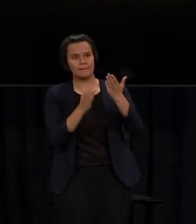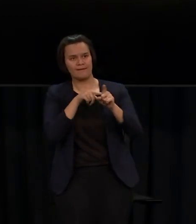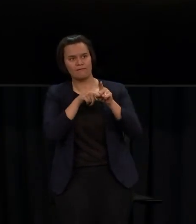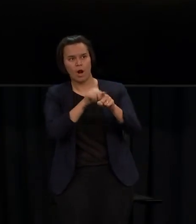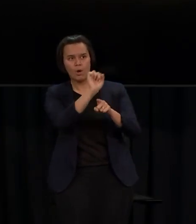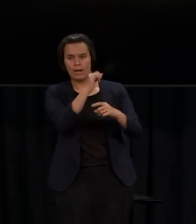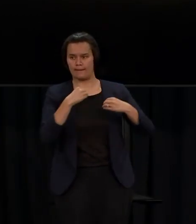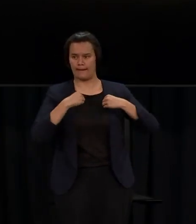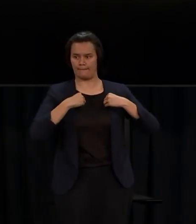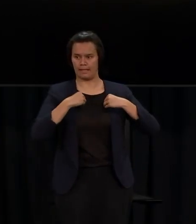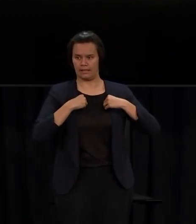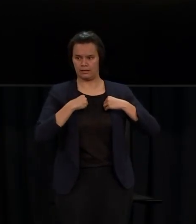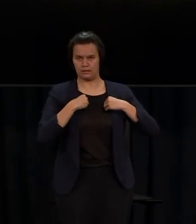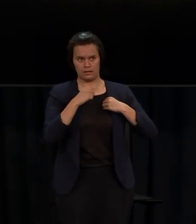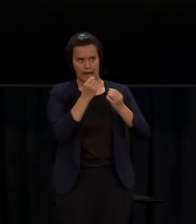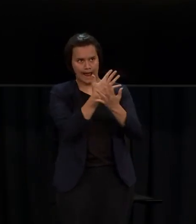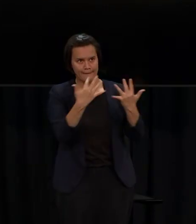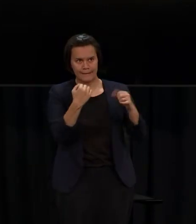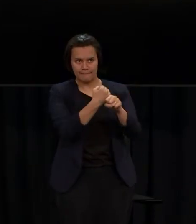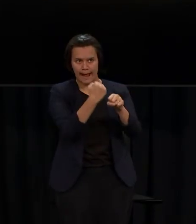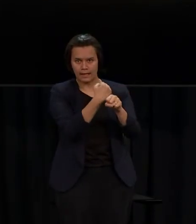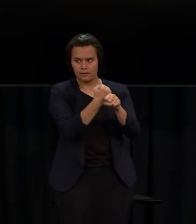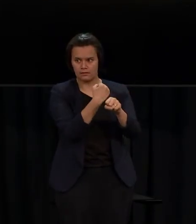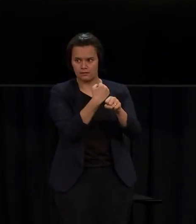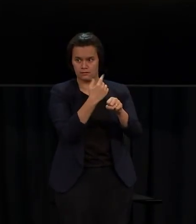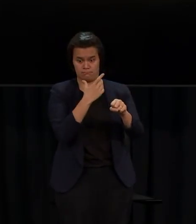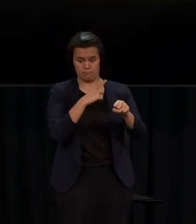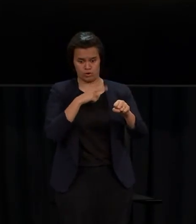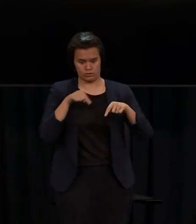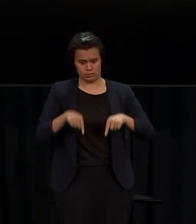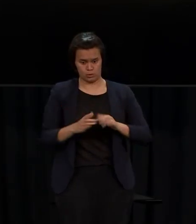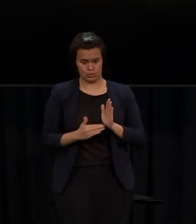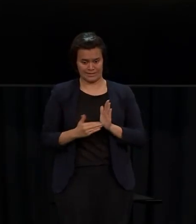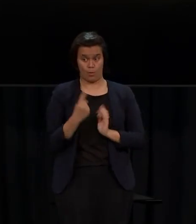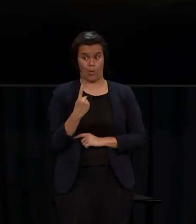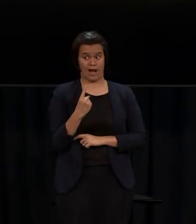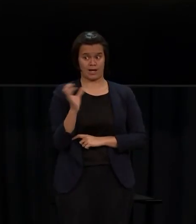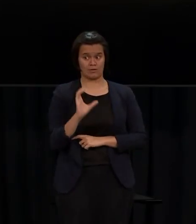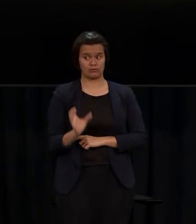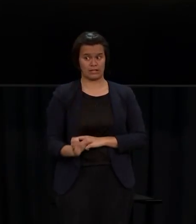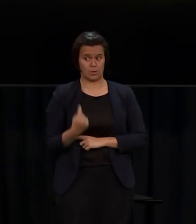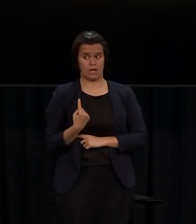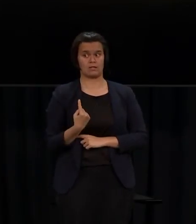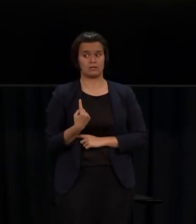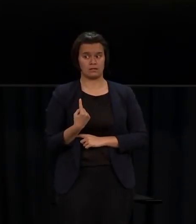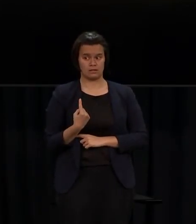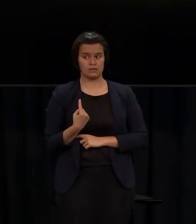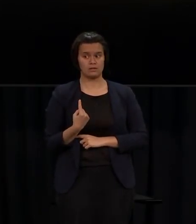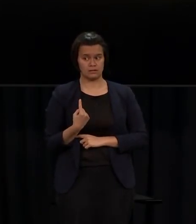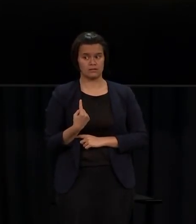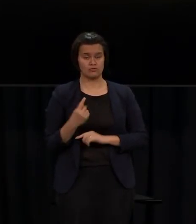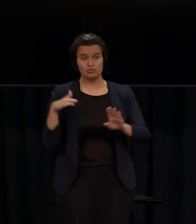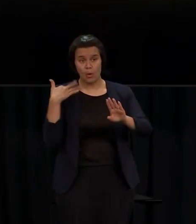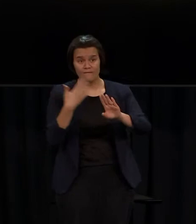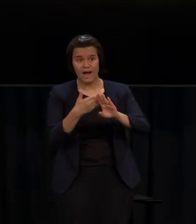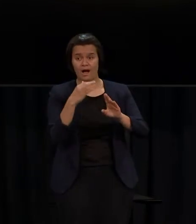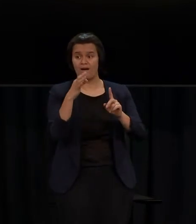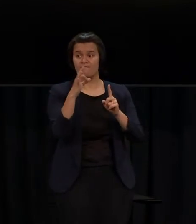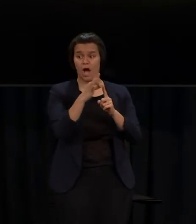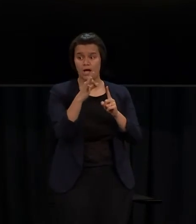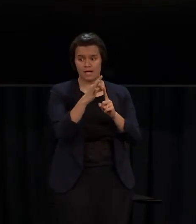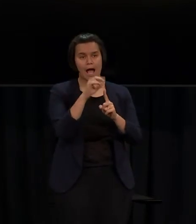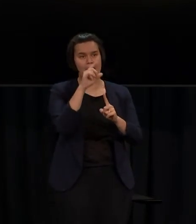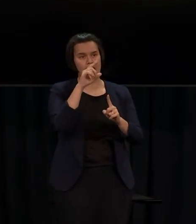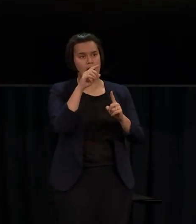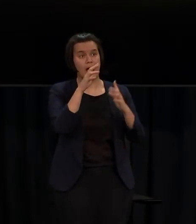not just here, but of course globally. It seems that they have manufactured enough for the USA so far, but